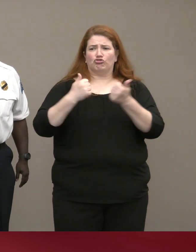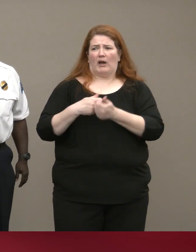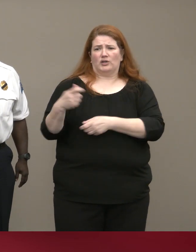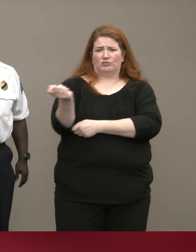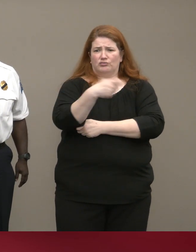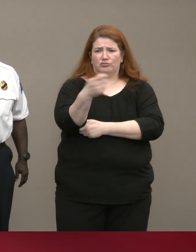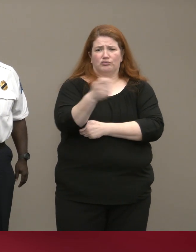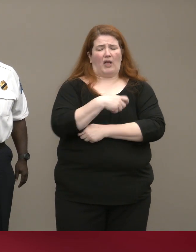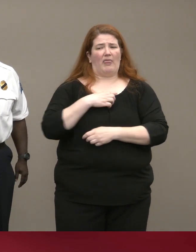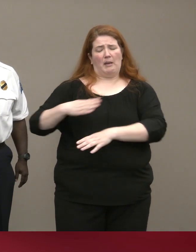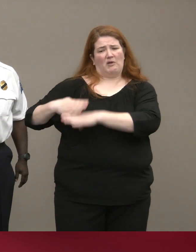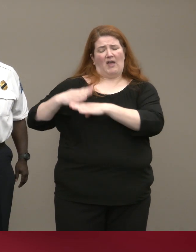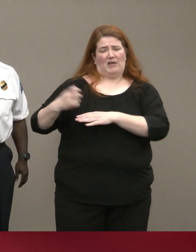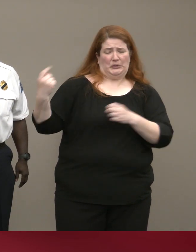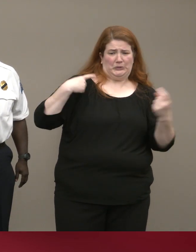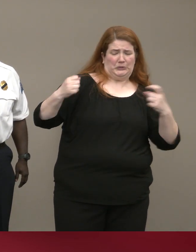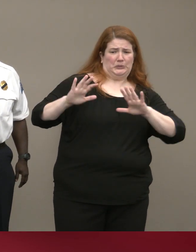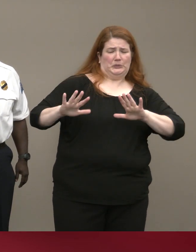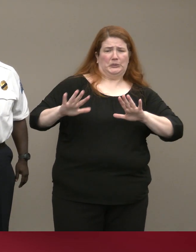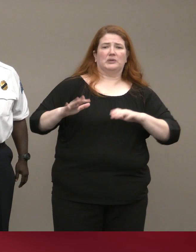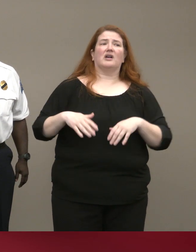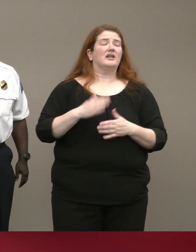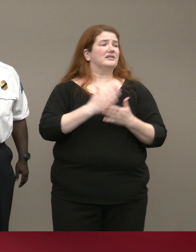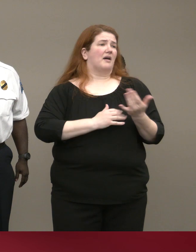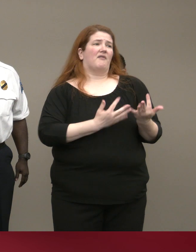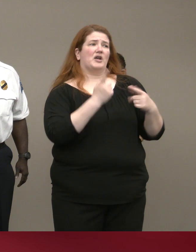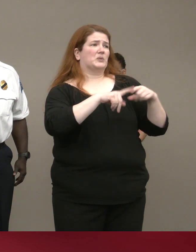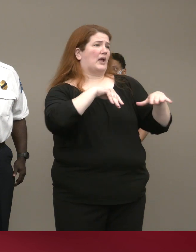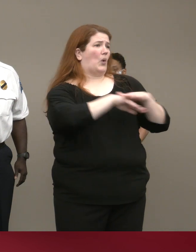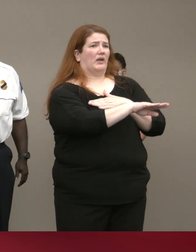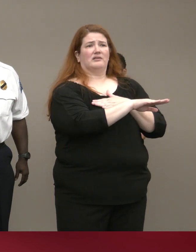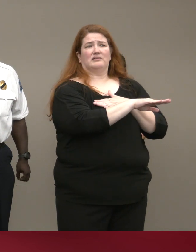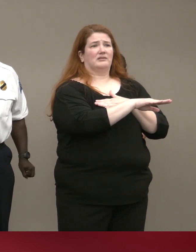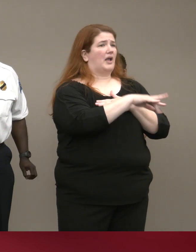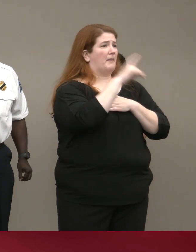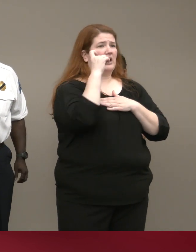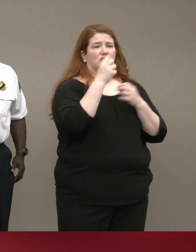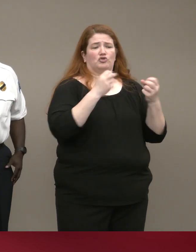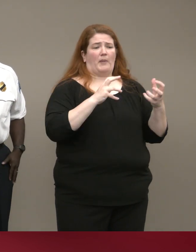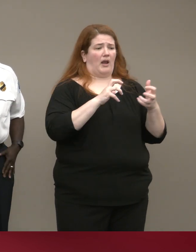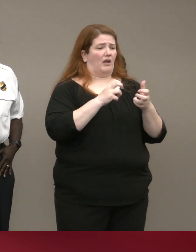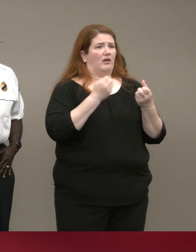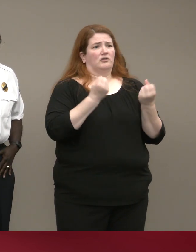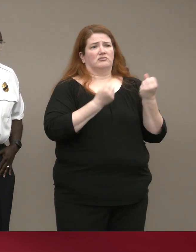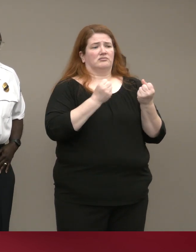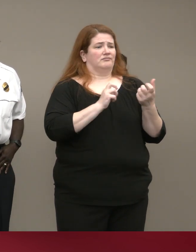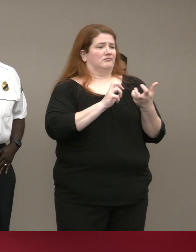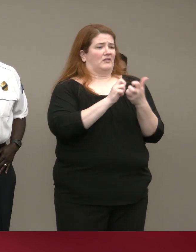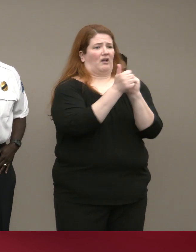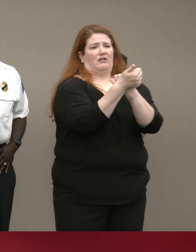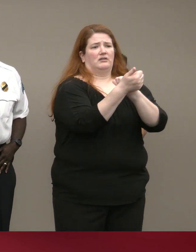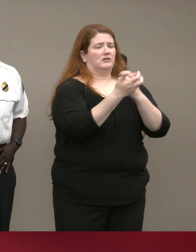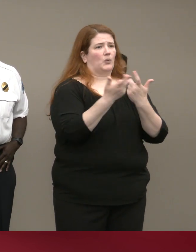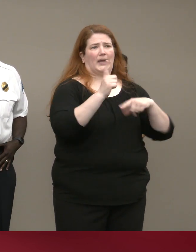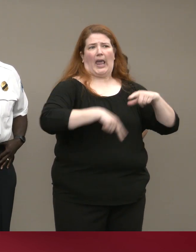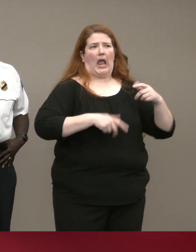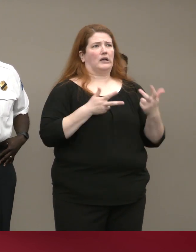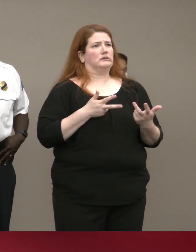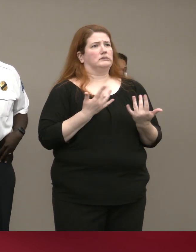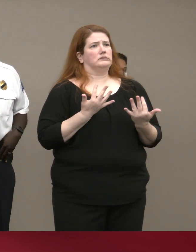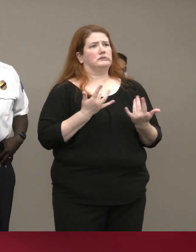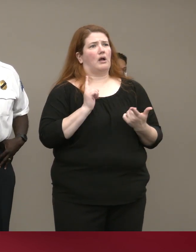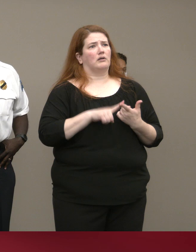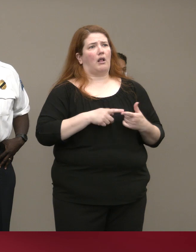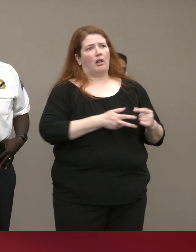other fires that we were called to that we could not get into because of the traffic on the street, and we had to wait until that traffic was cleared. So I would